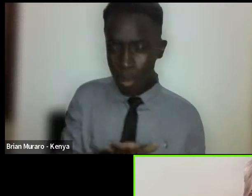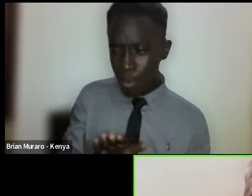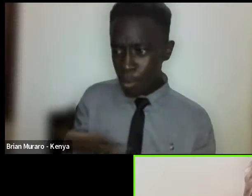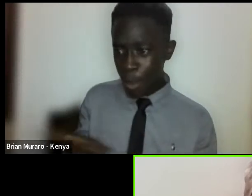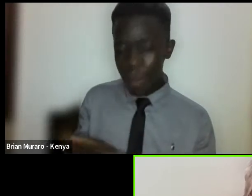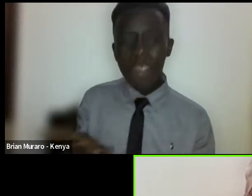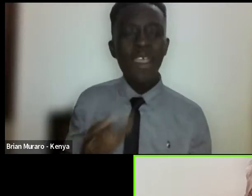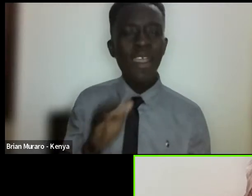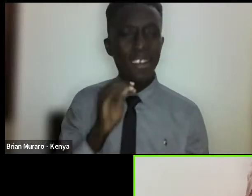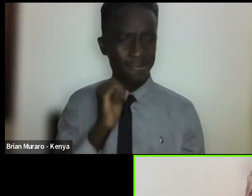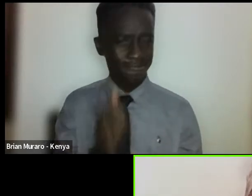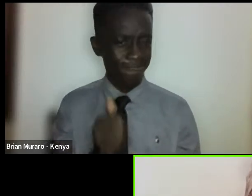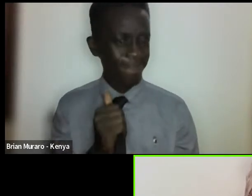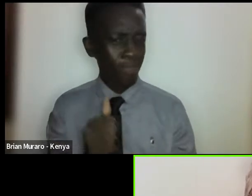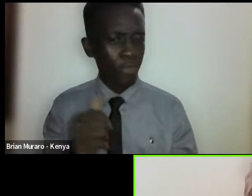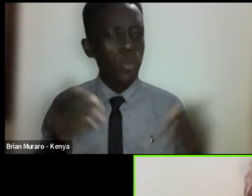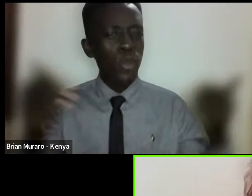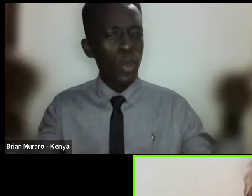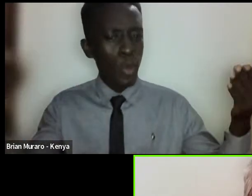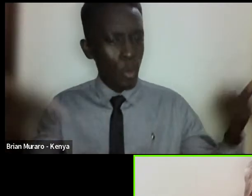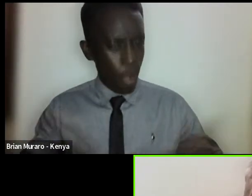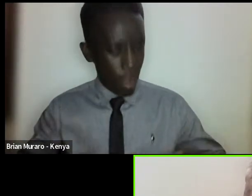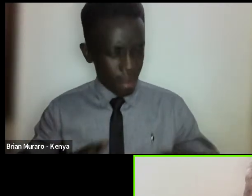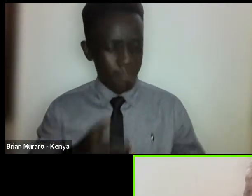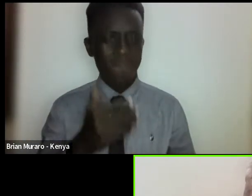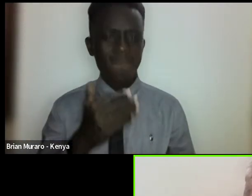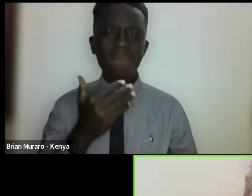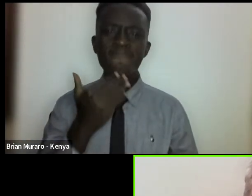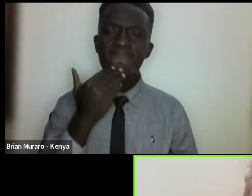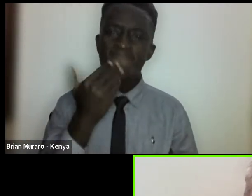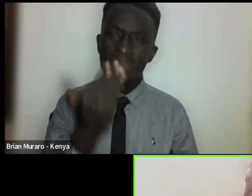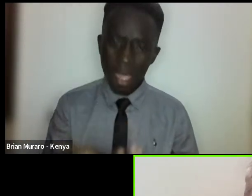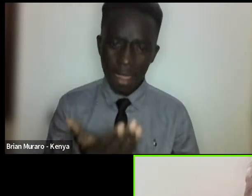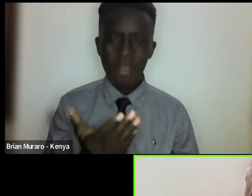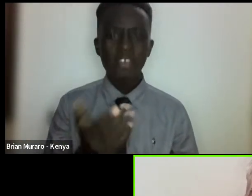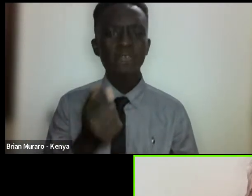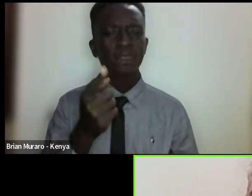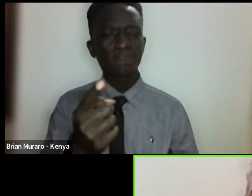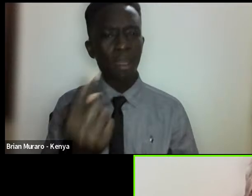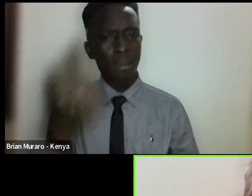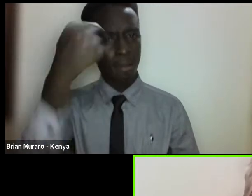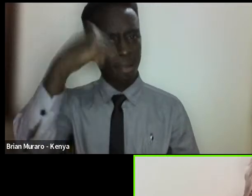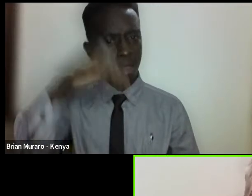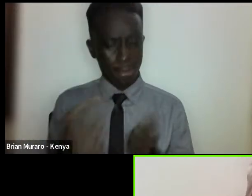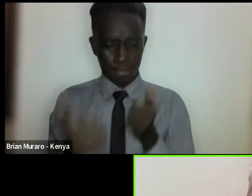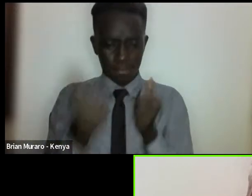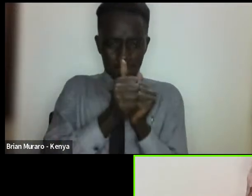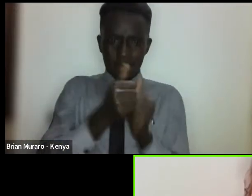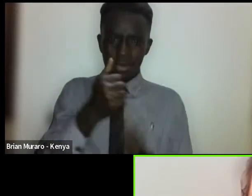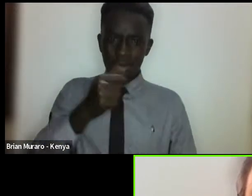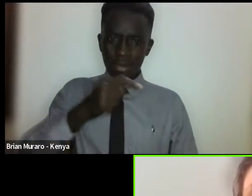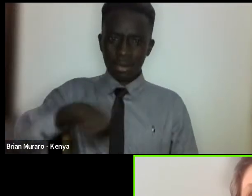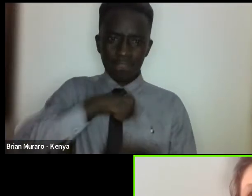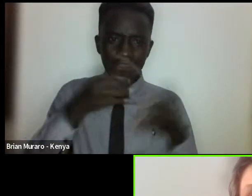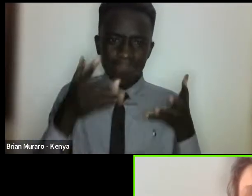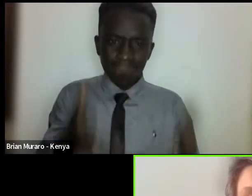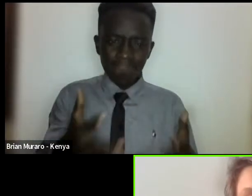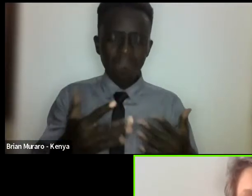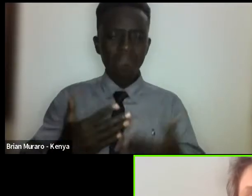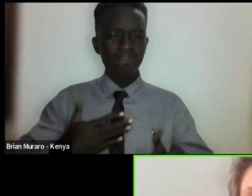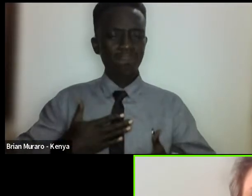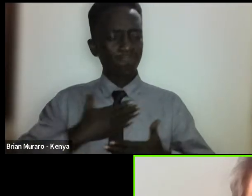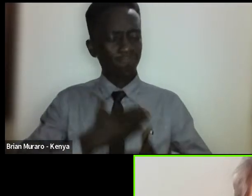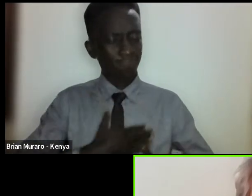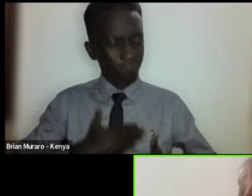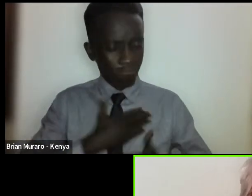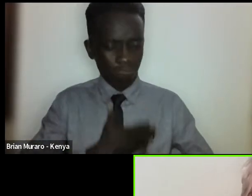Very welcome, and thank you so much to be here with us today. And it's a pleasure to have you sharing this very